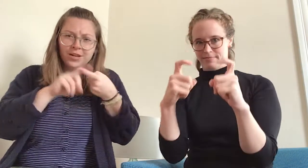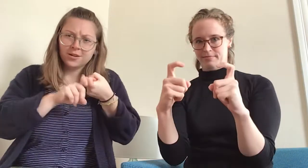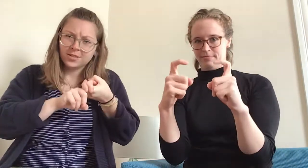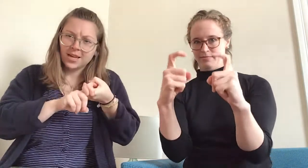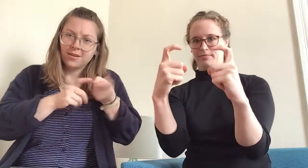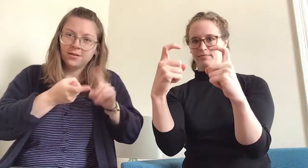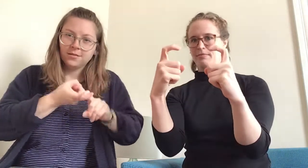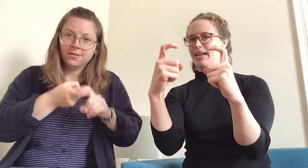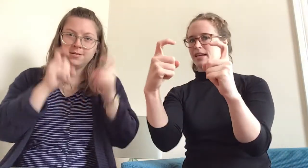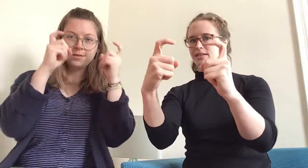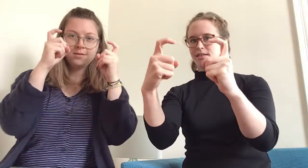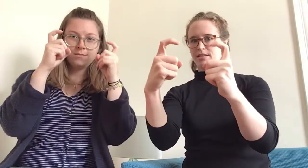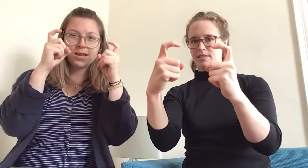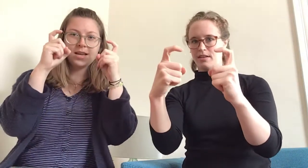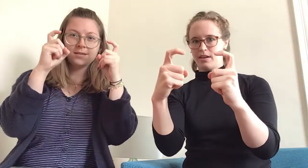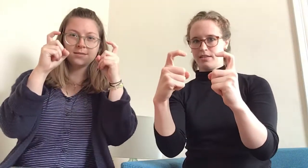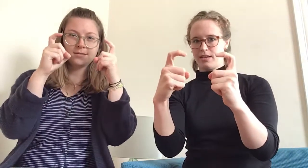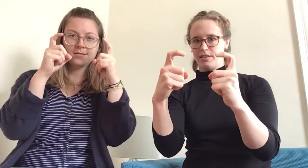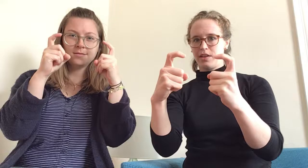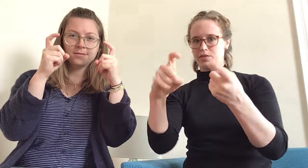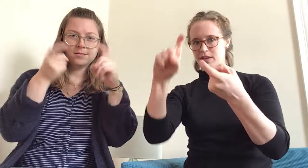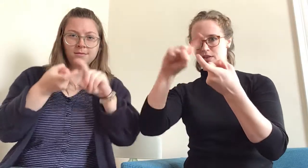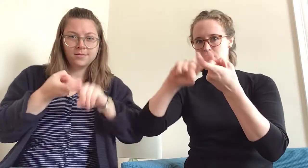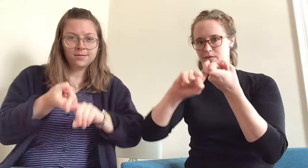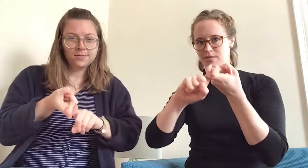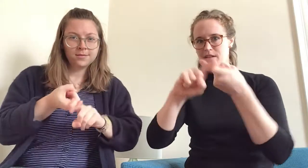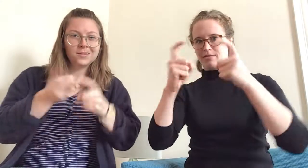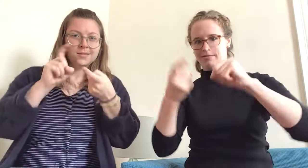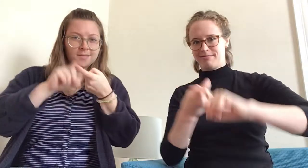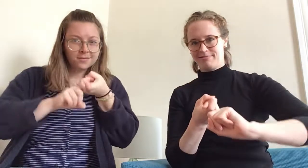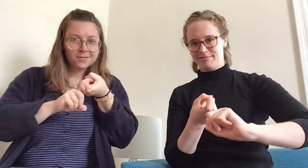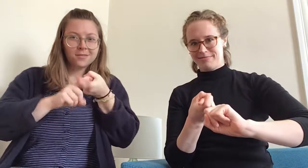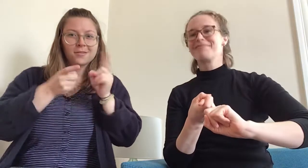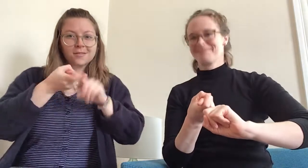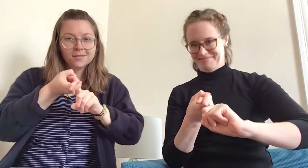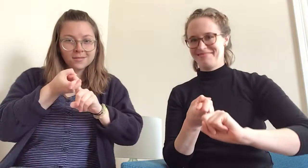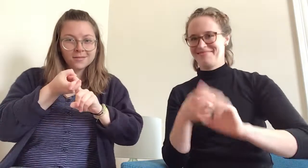point your fingers together. Make an X. Make an X. Signage, and then go, yeah.